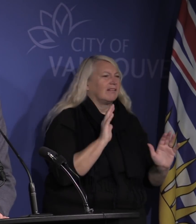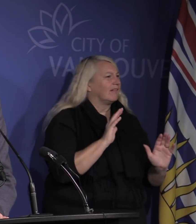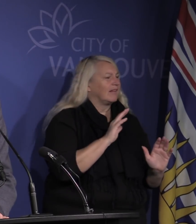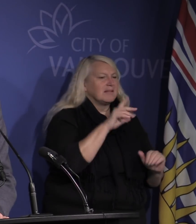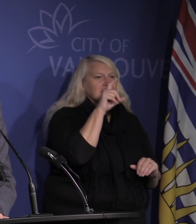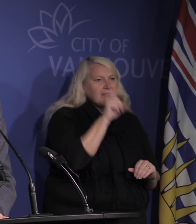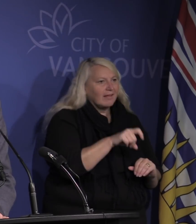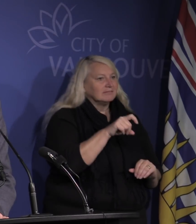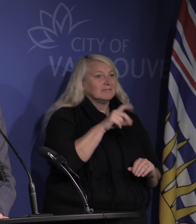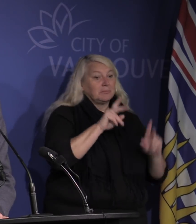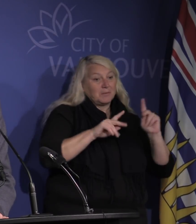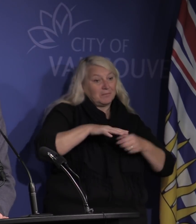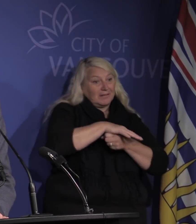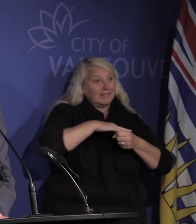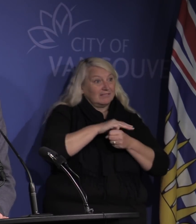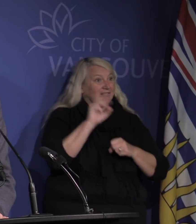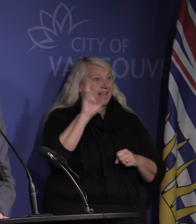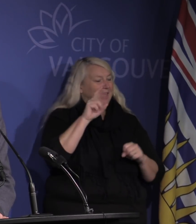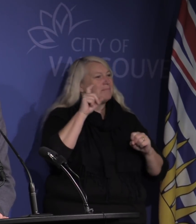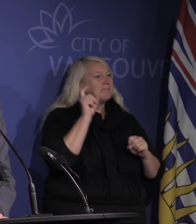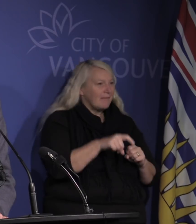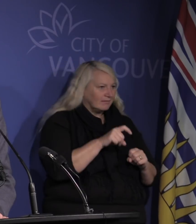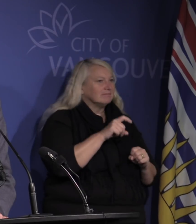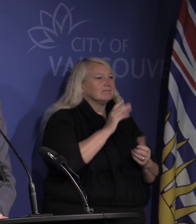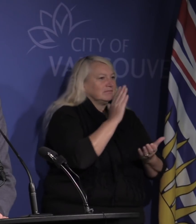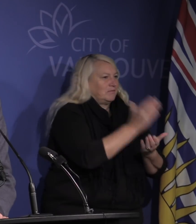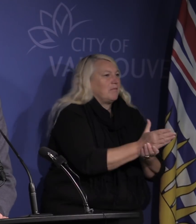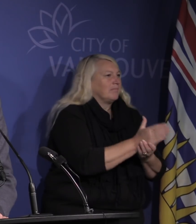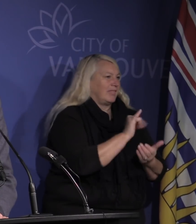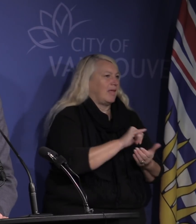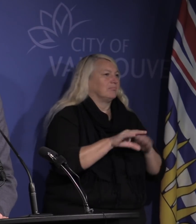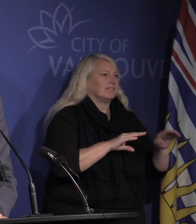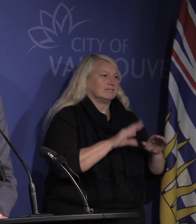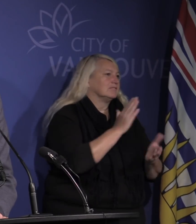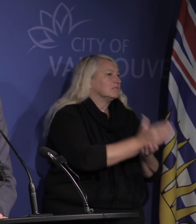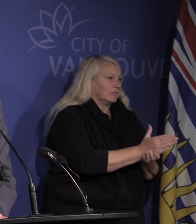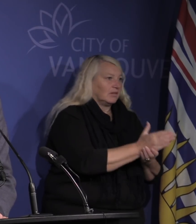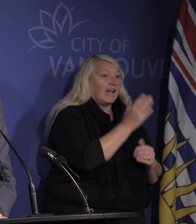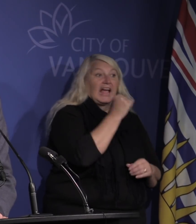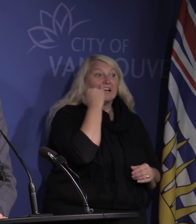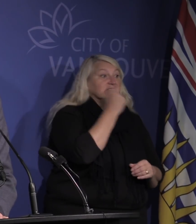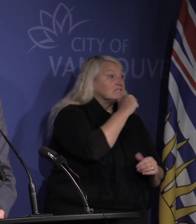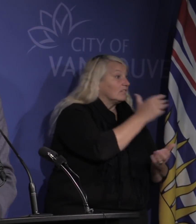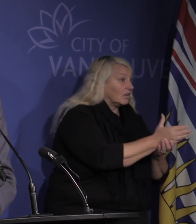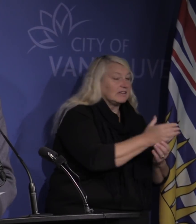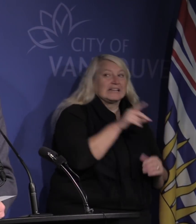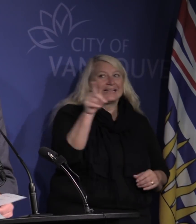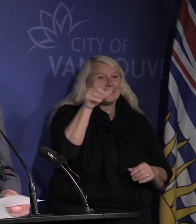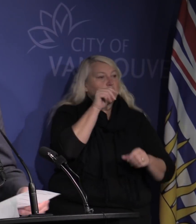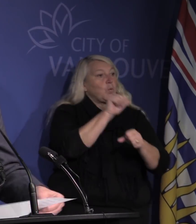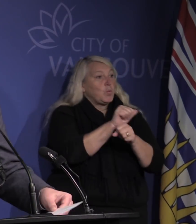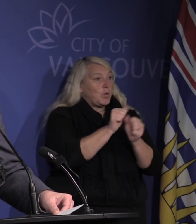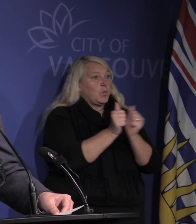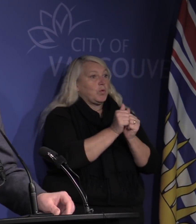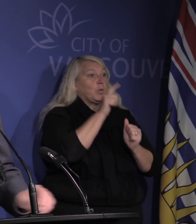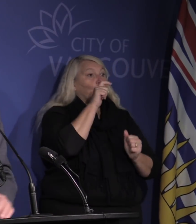behavior and begin acting with their fellow Vancouverites in mind, I will work with local retailers and I will take